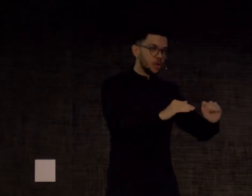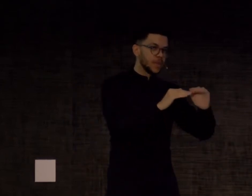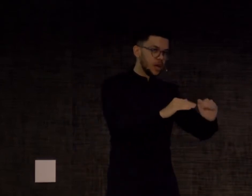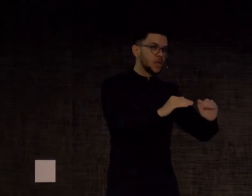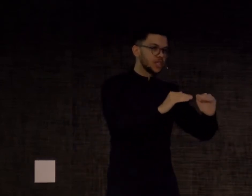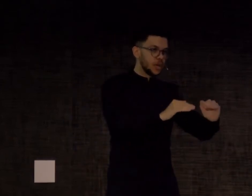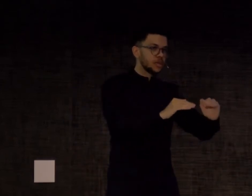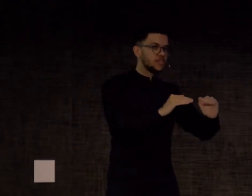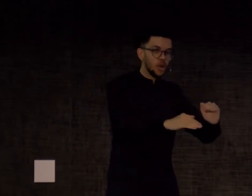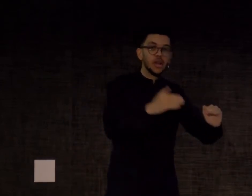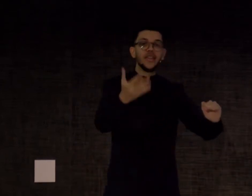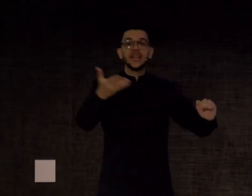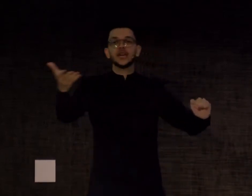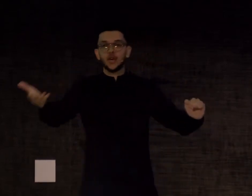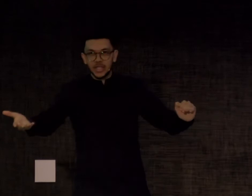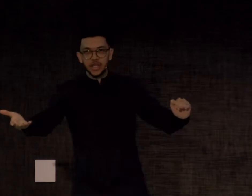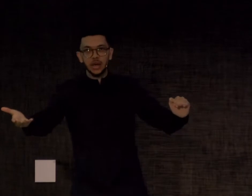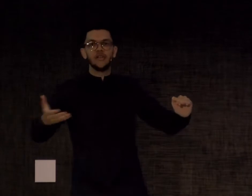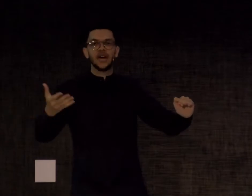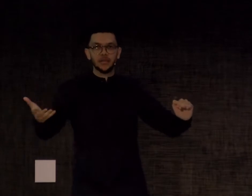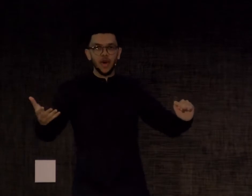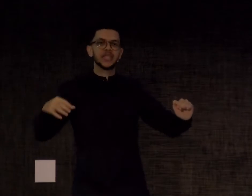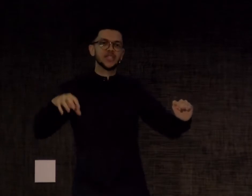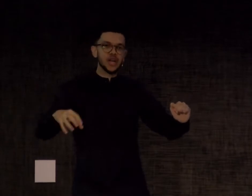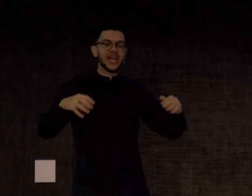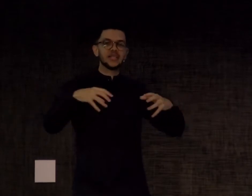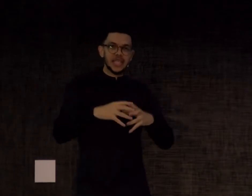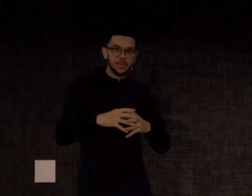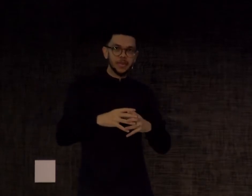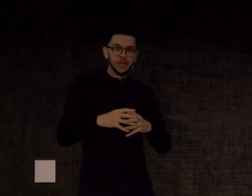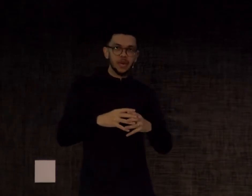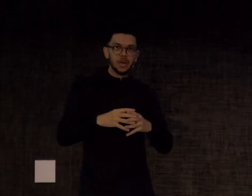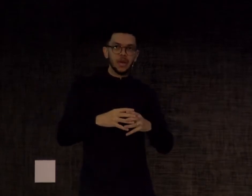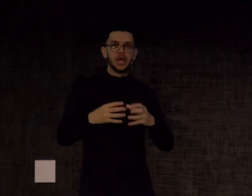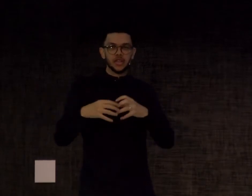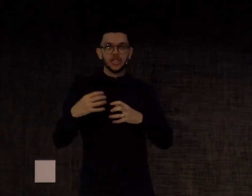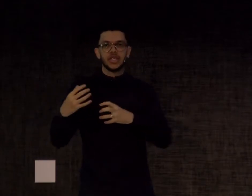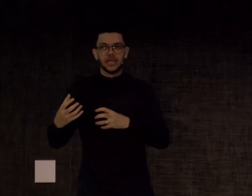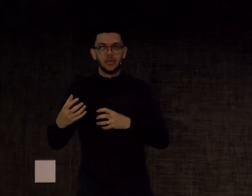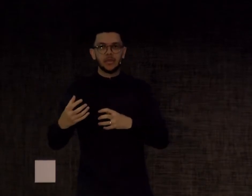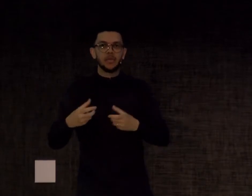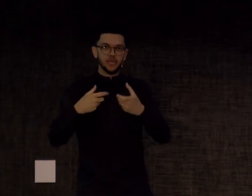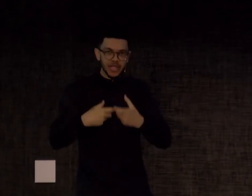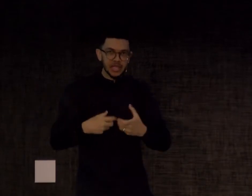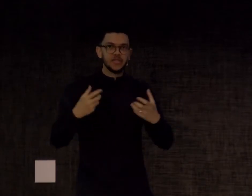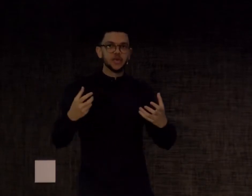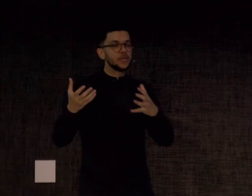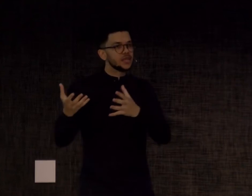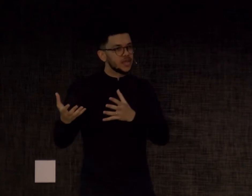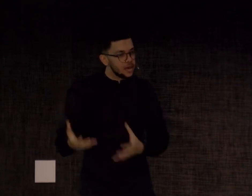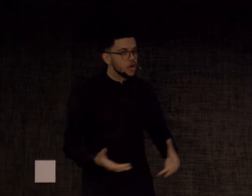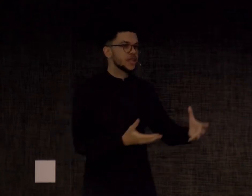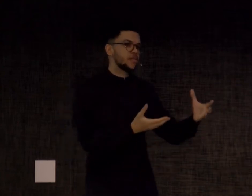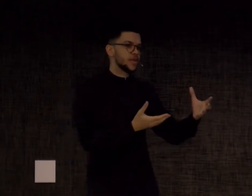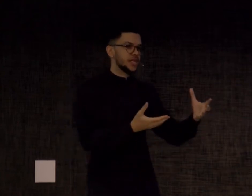floor below which no one can fall, then the question of unemployment is not as deep a social and economic problem for the individual, because